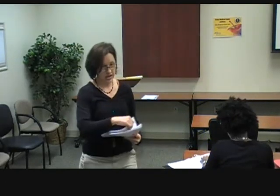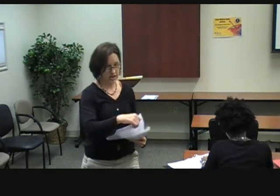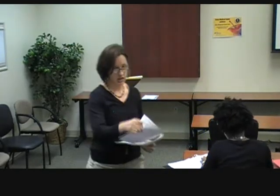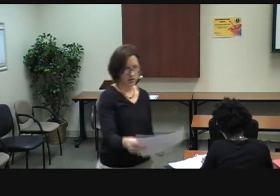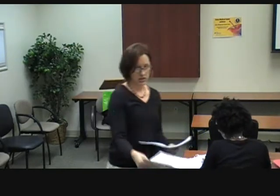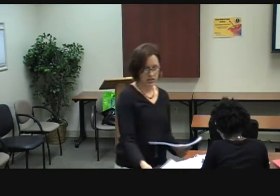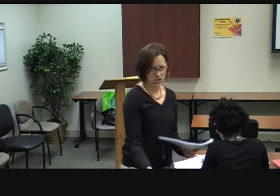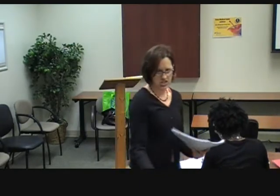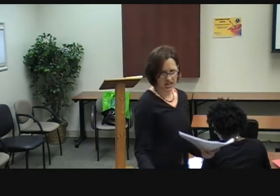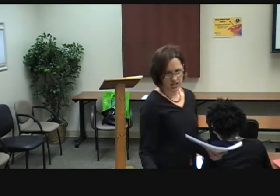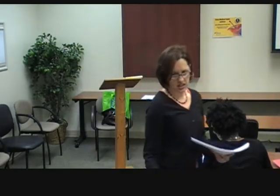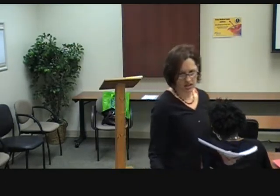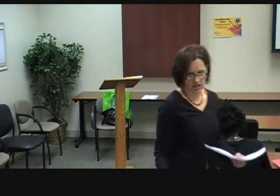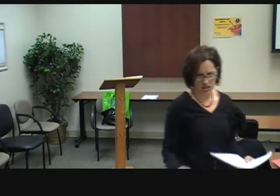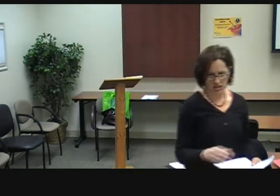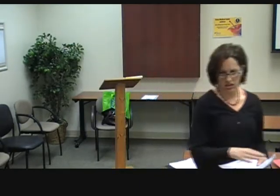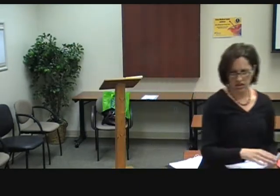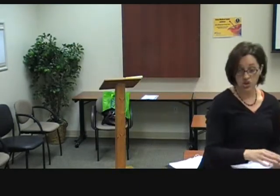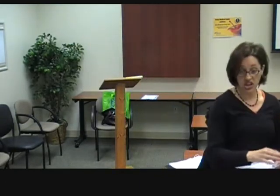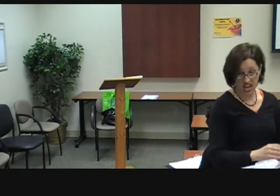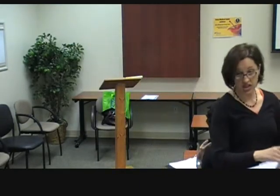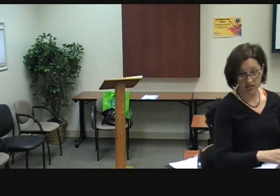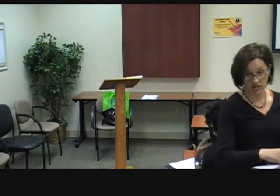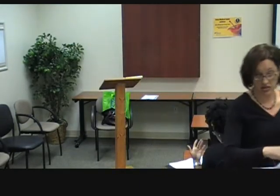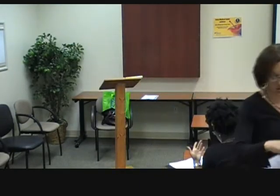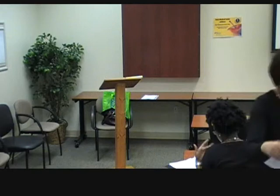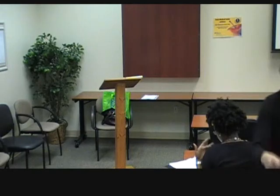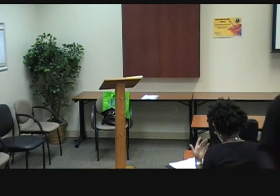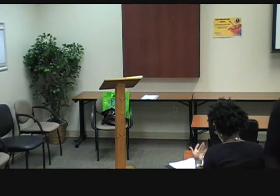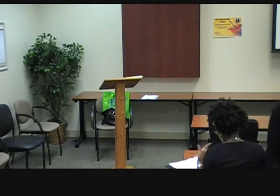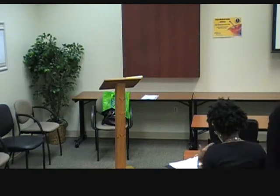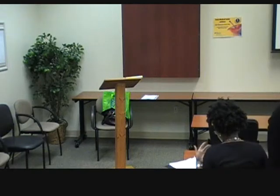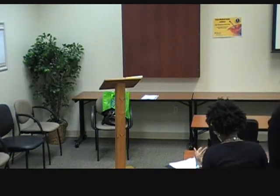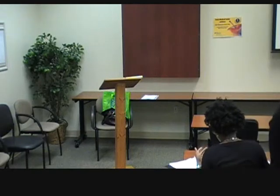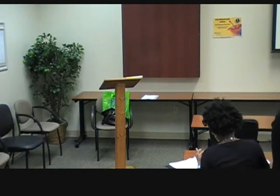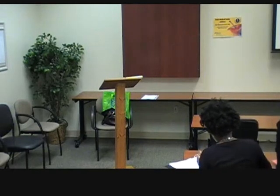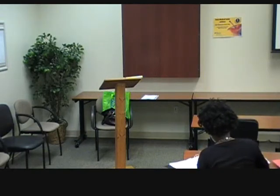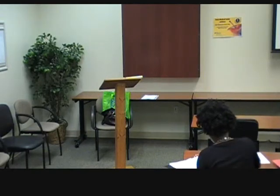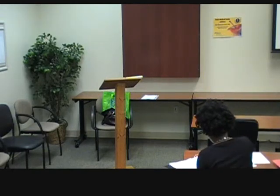Jackie? Is she Jackie? Jacket. She prefers jacket.